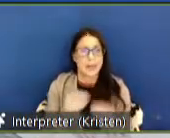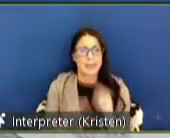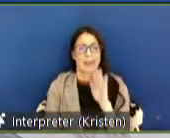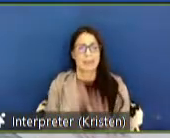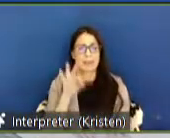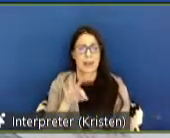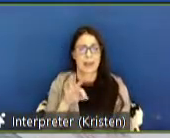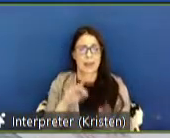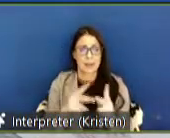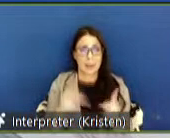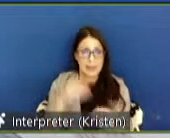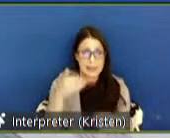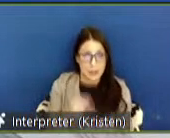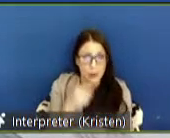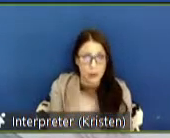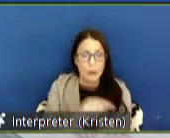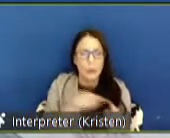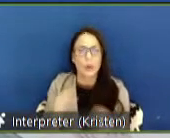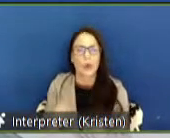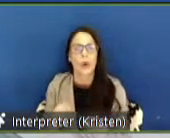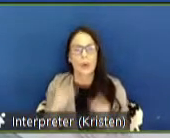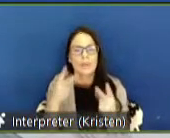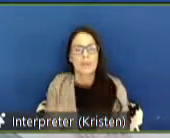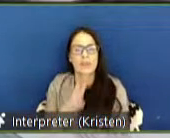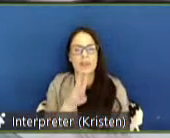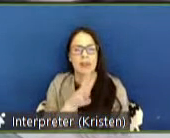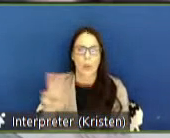and going to the Vaccine Finder page. Next slide.